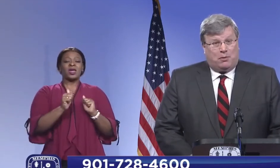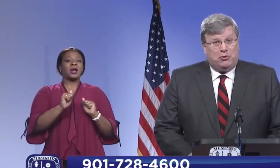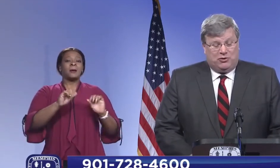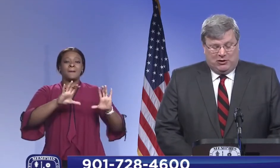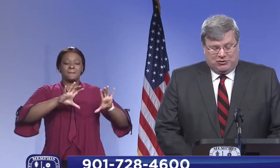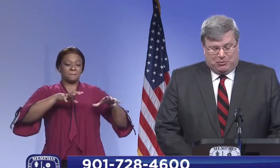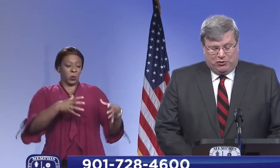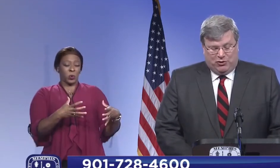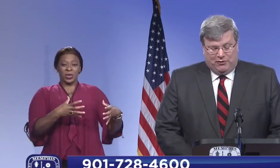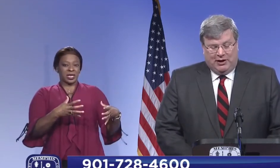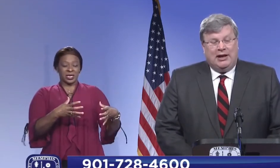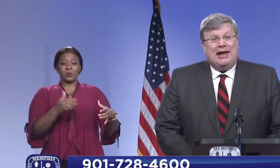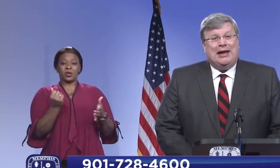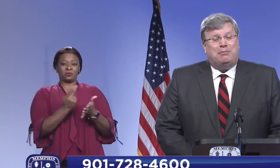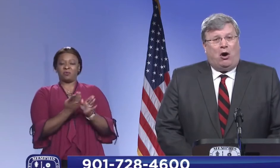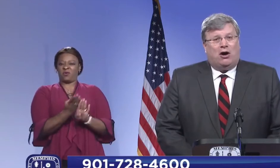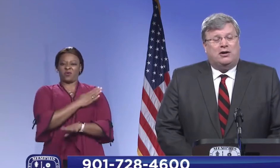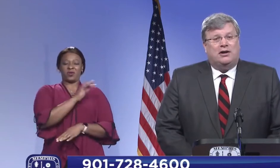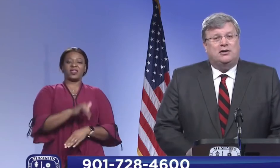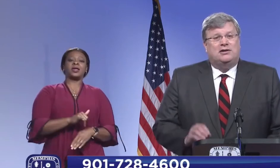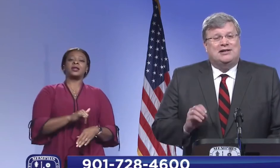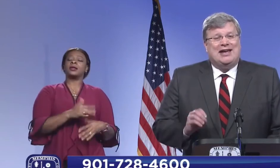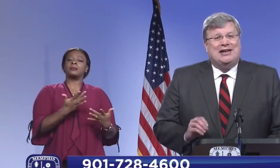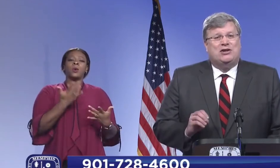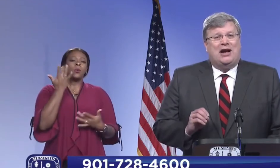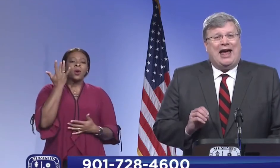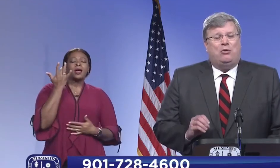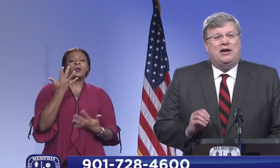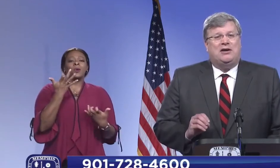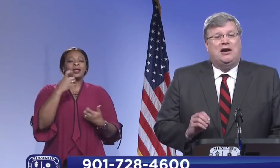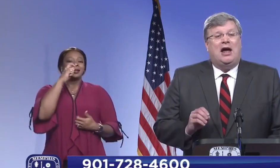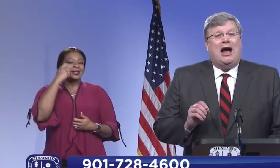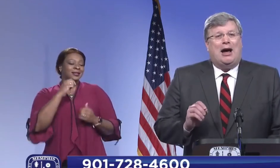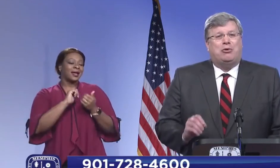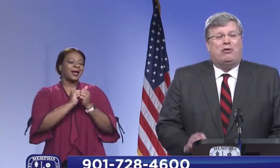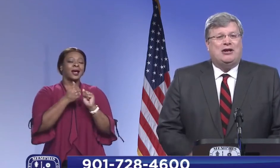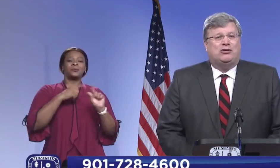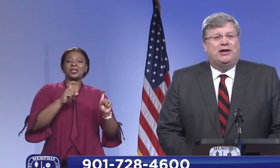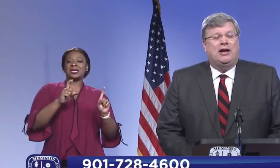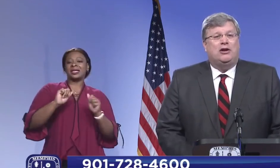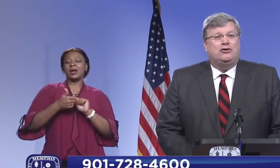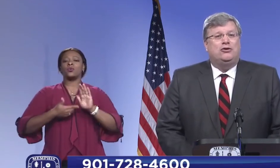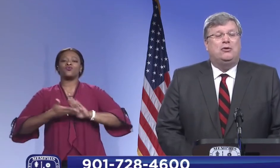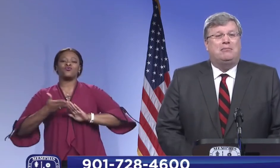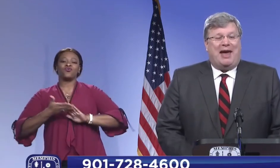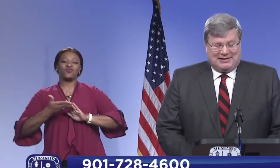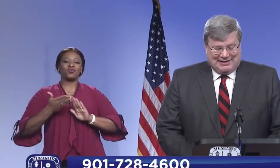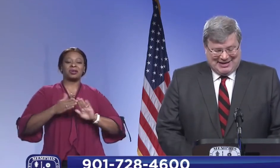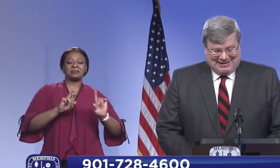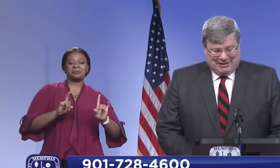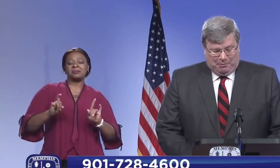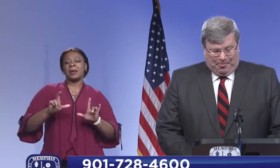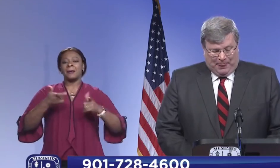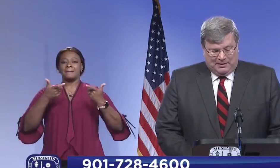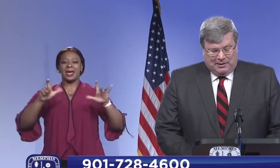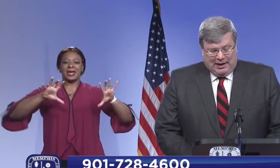before pooling was approved, in part to test how we can operationally do mass